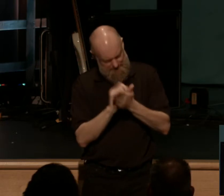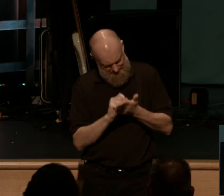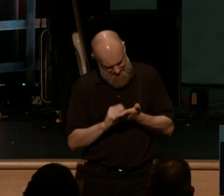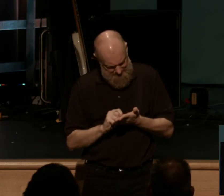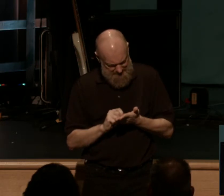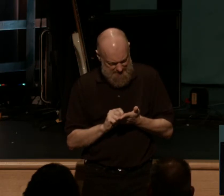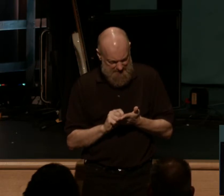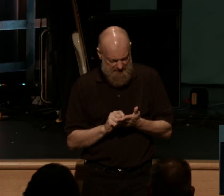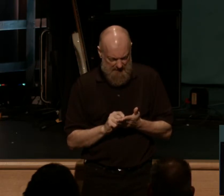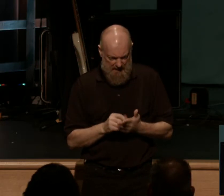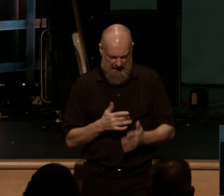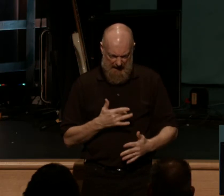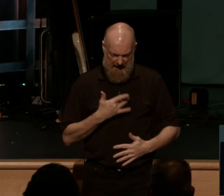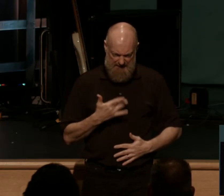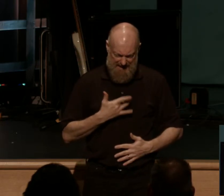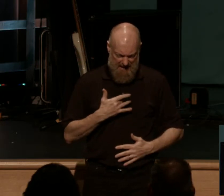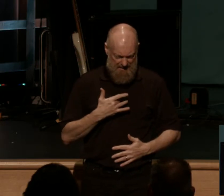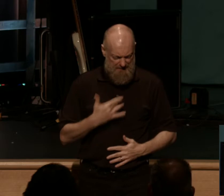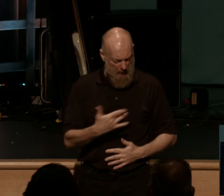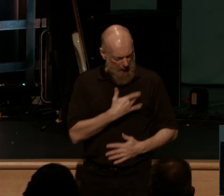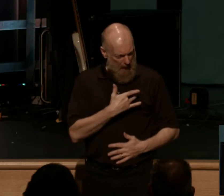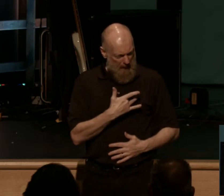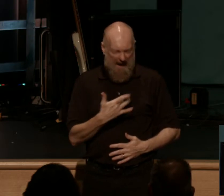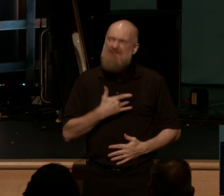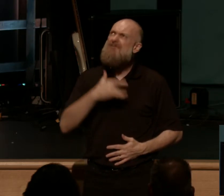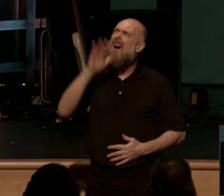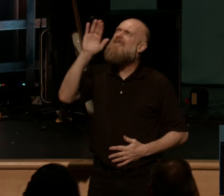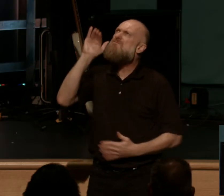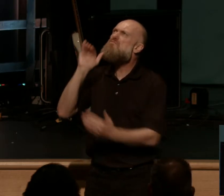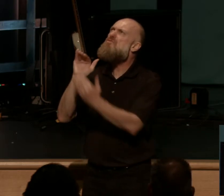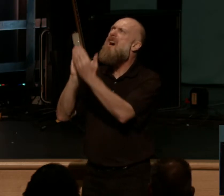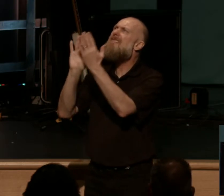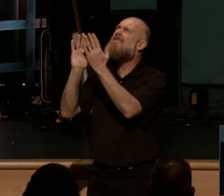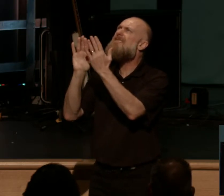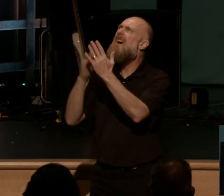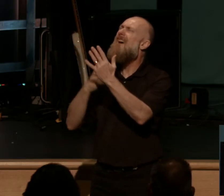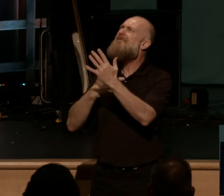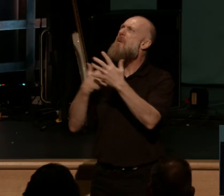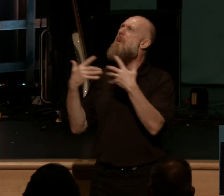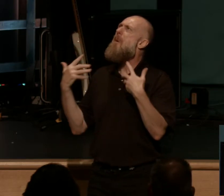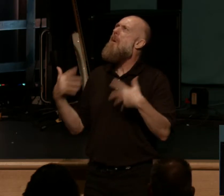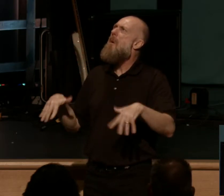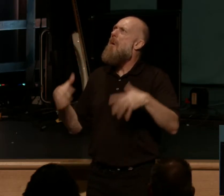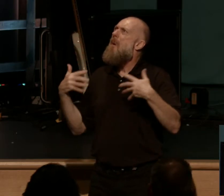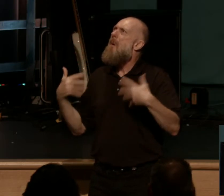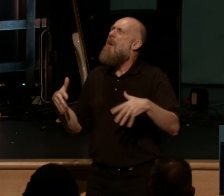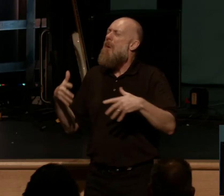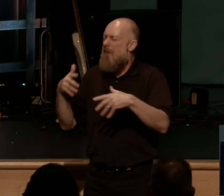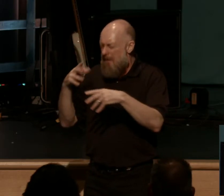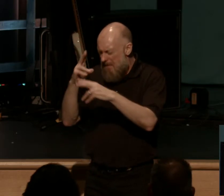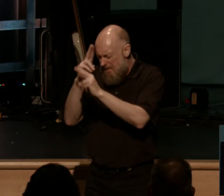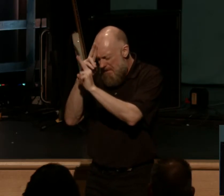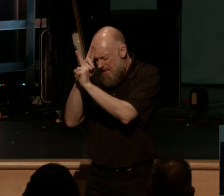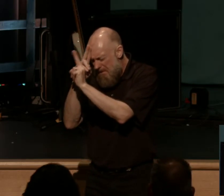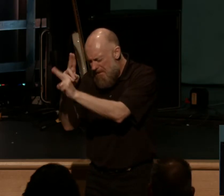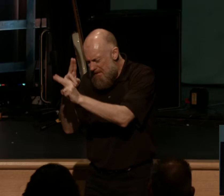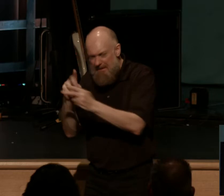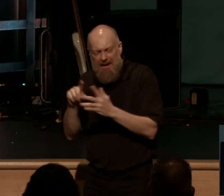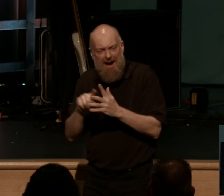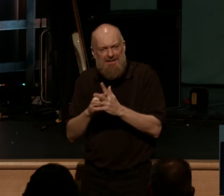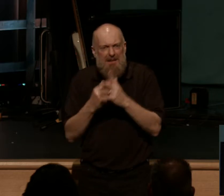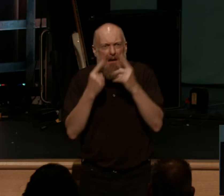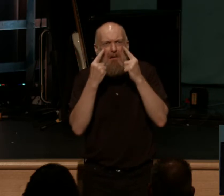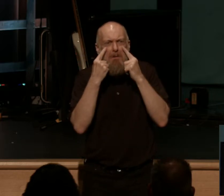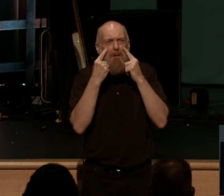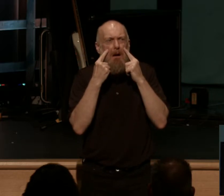felt overcome with God's kindness and presence and awe to the point where tears welling up my